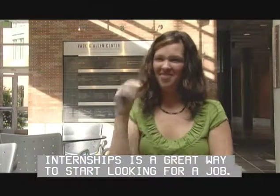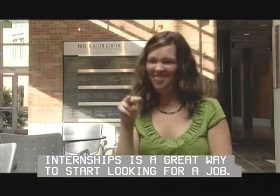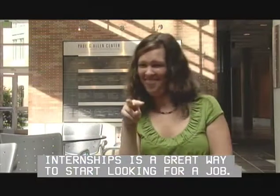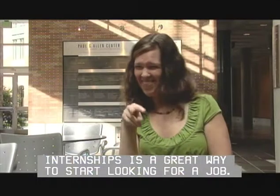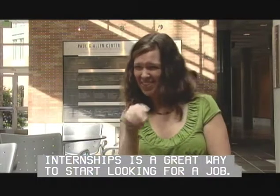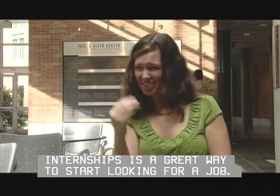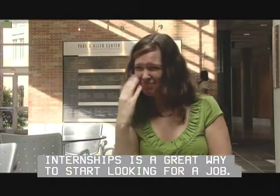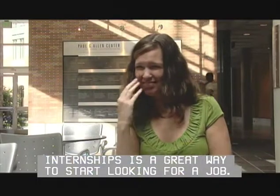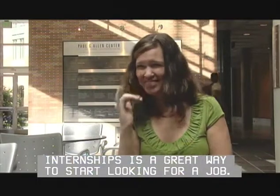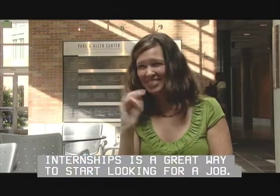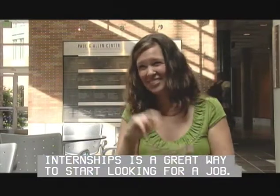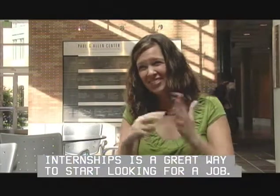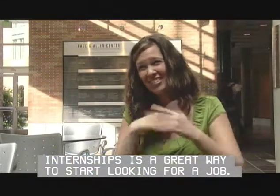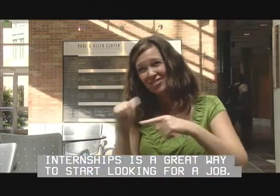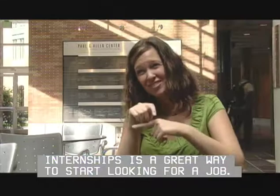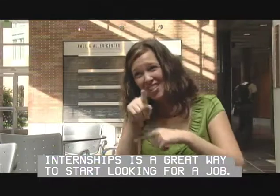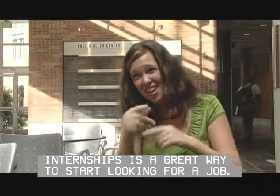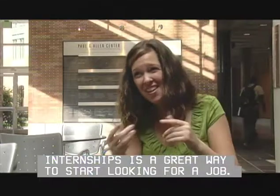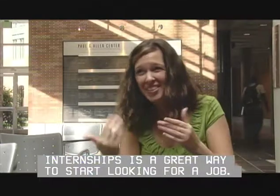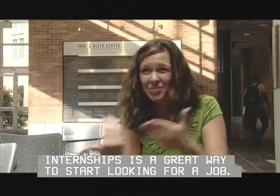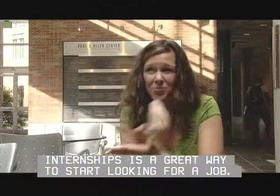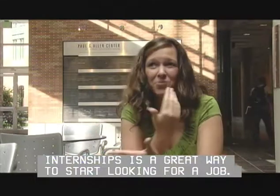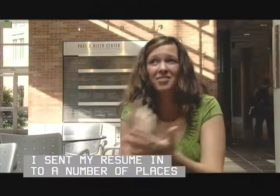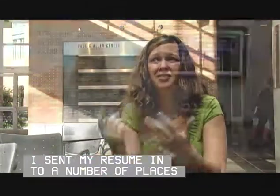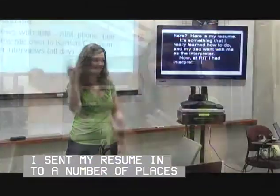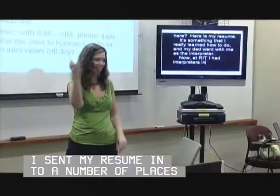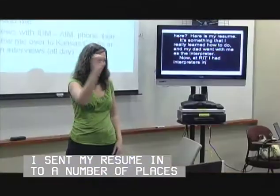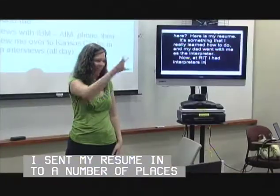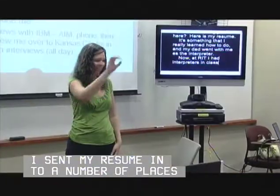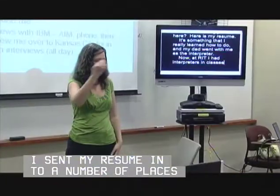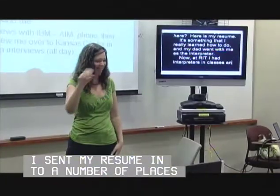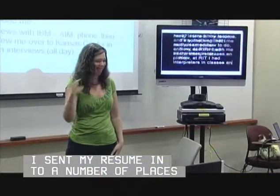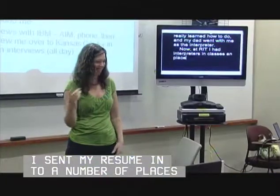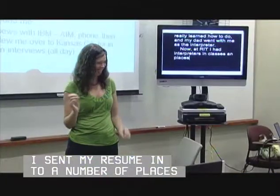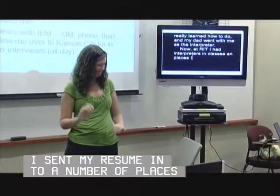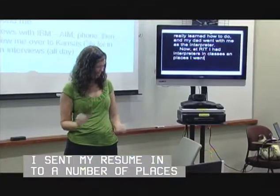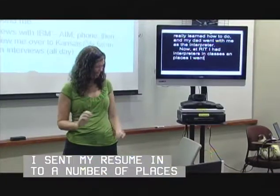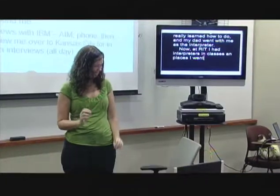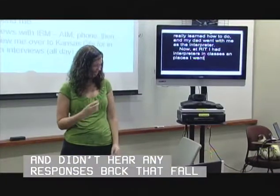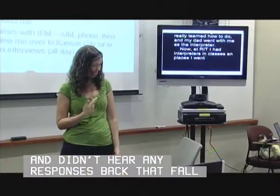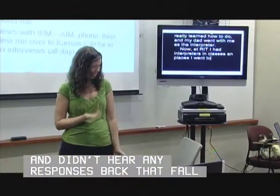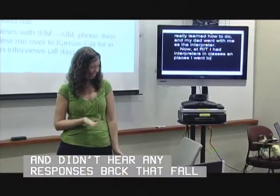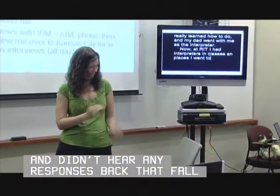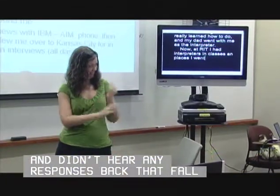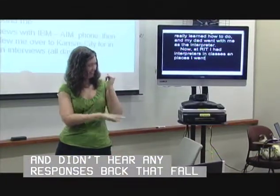Internships is a great way to start looking for a job. I sent my resume to a number of places and didn't hear any